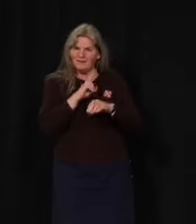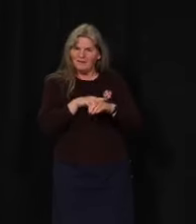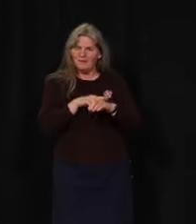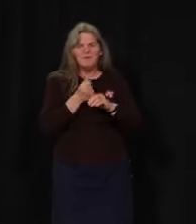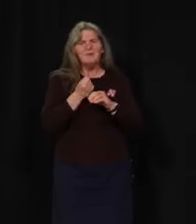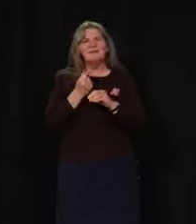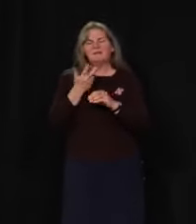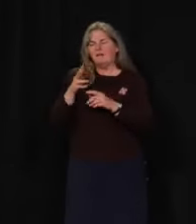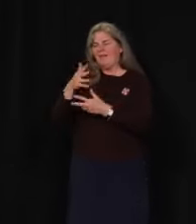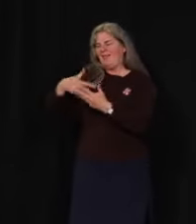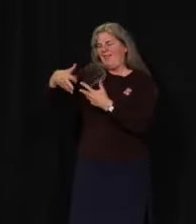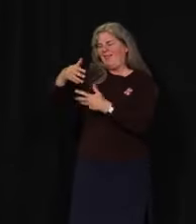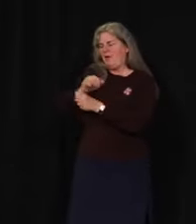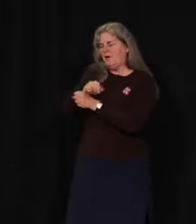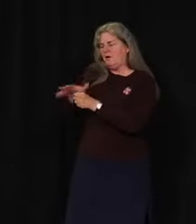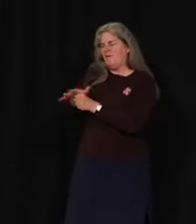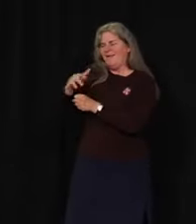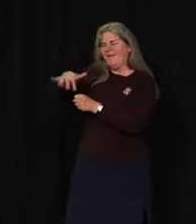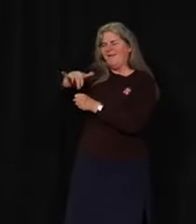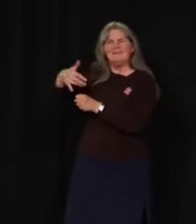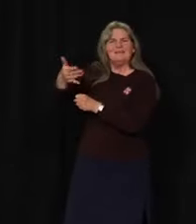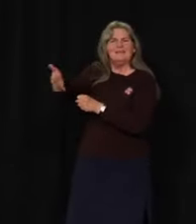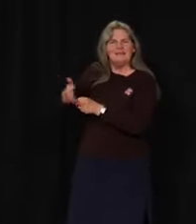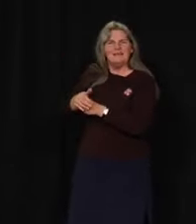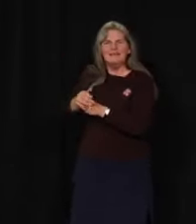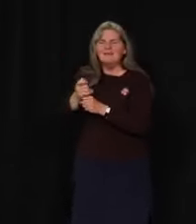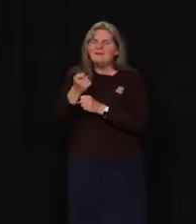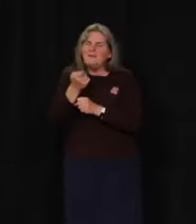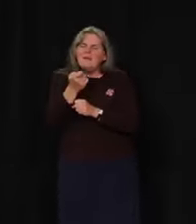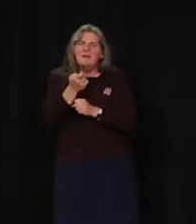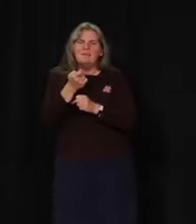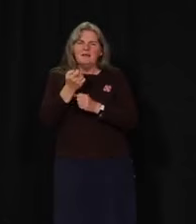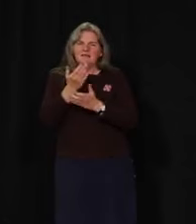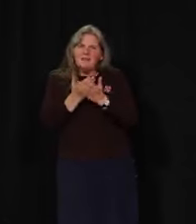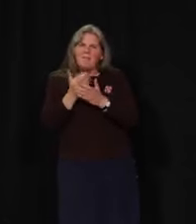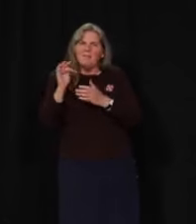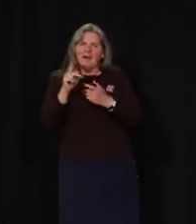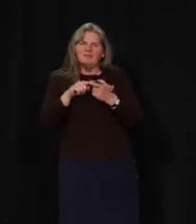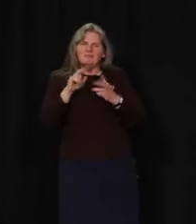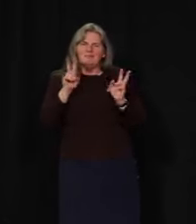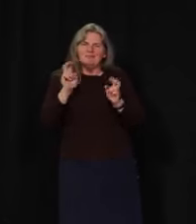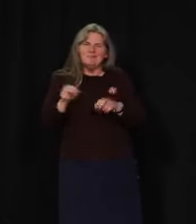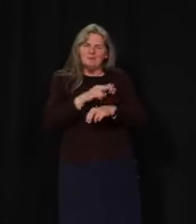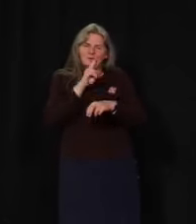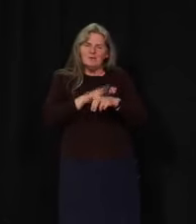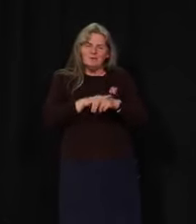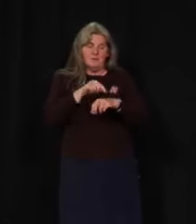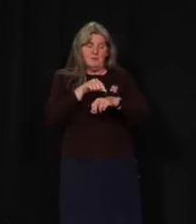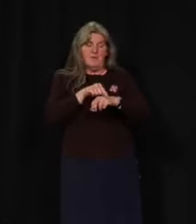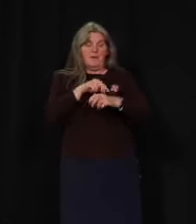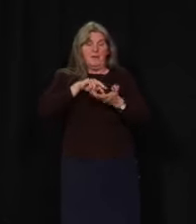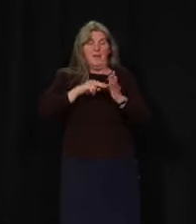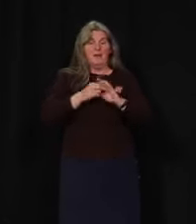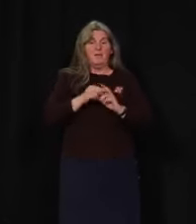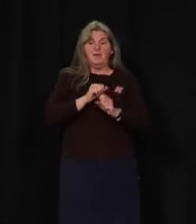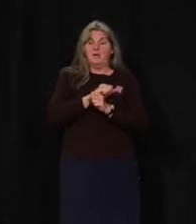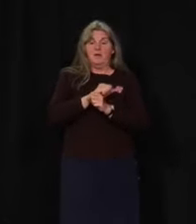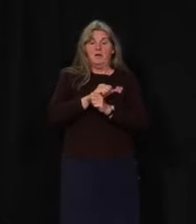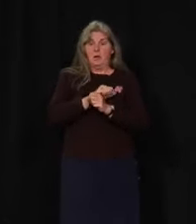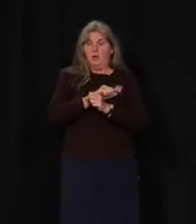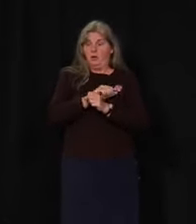risk. Life is moving towards some semblance of normalcy, but that normalcy does not mean that